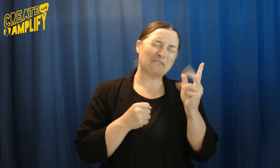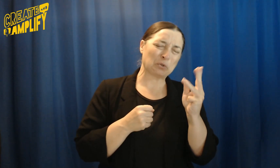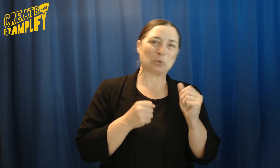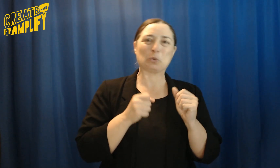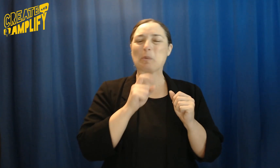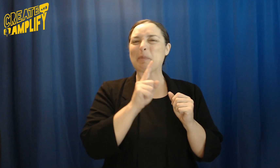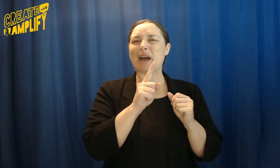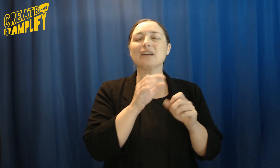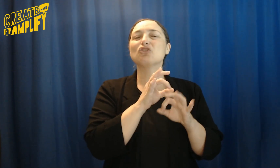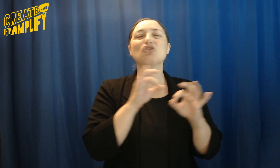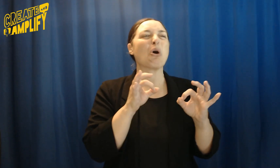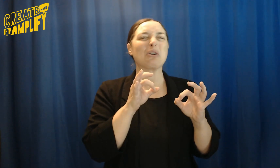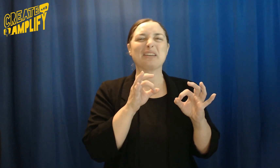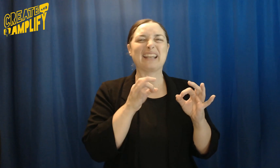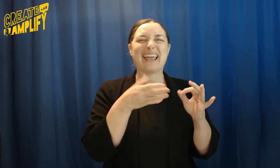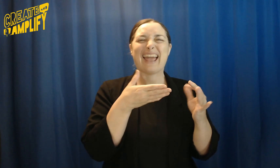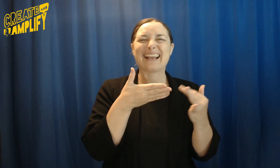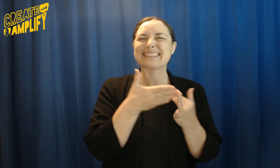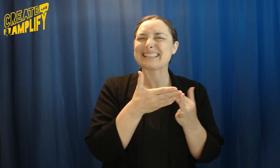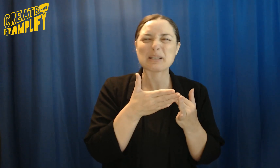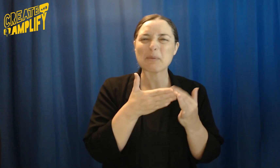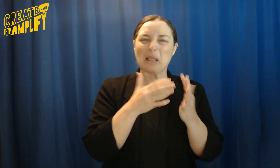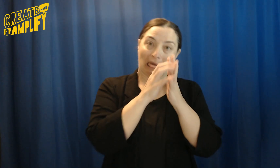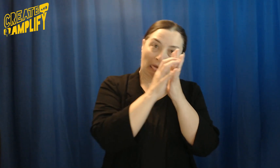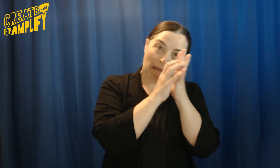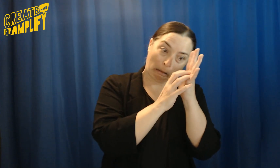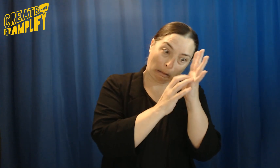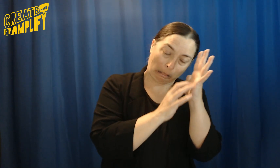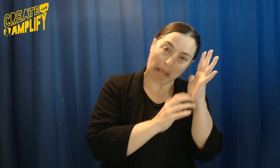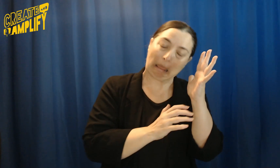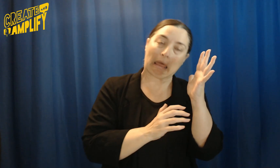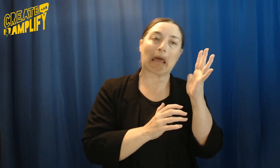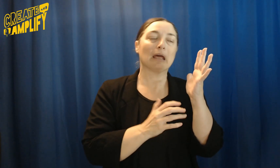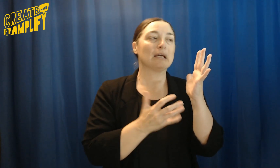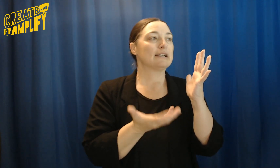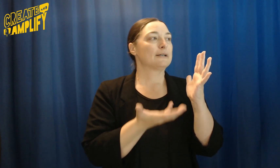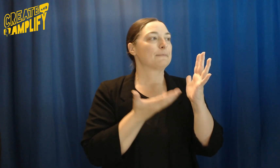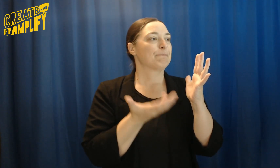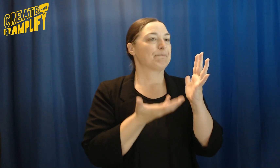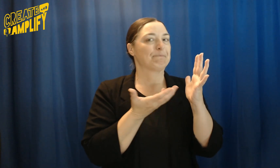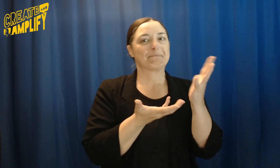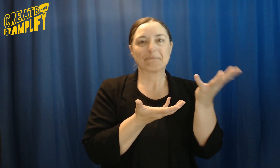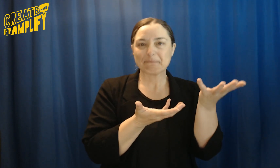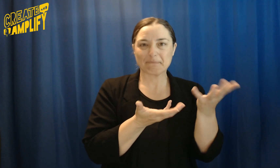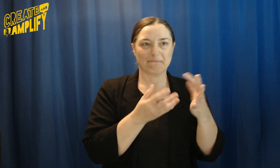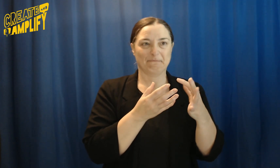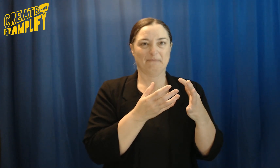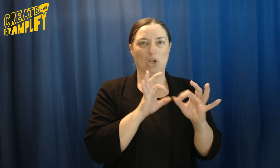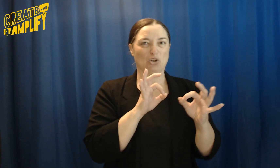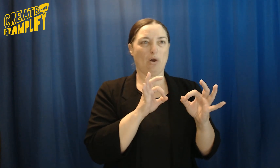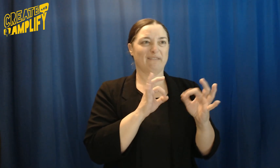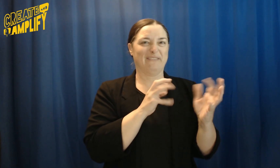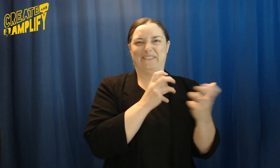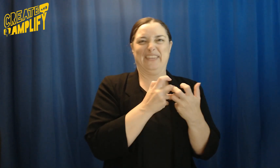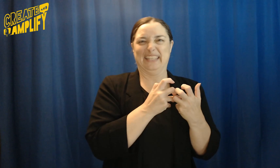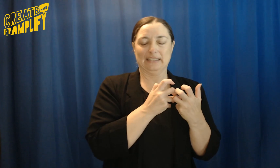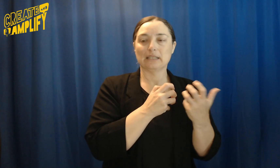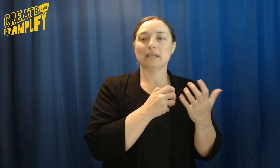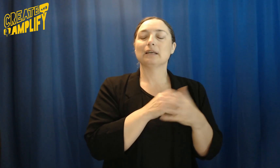because the text is too dense, or it's not accessible to my brain and how it works. And then I said,